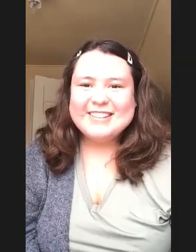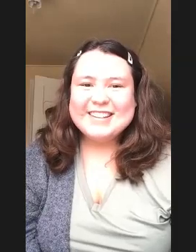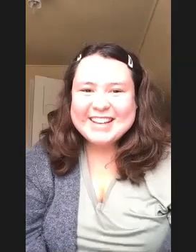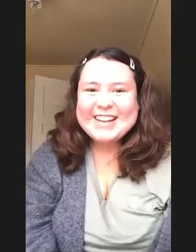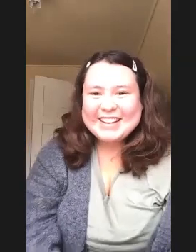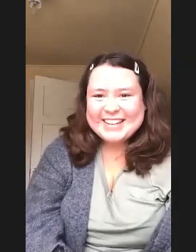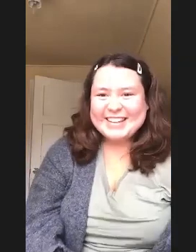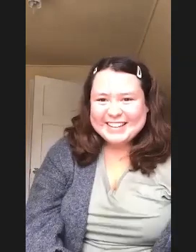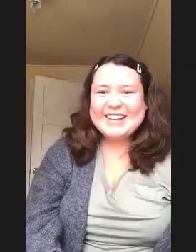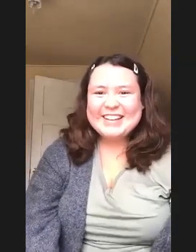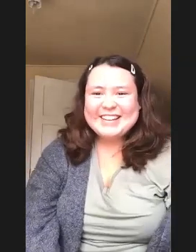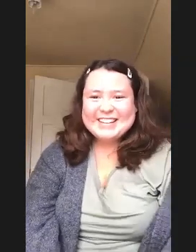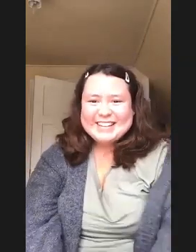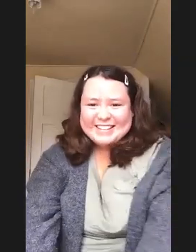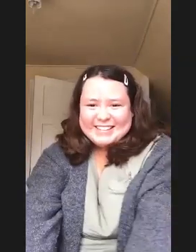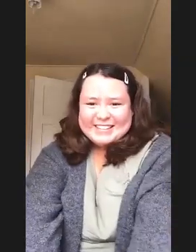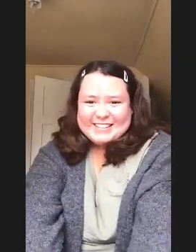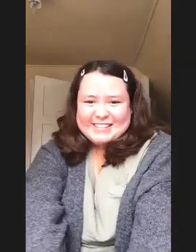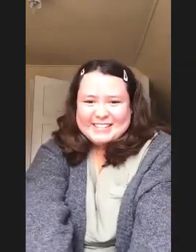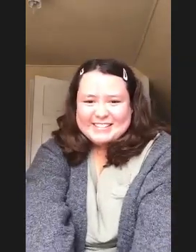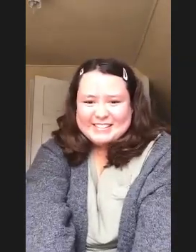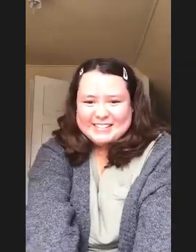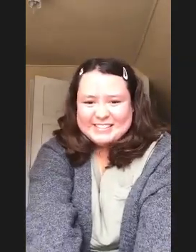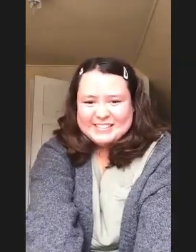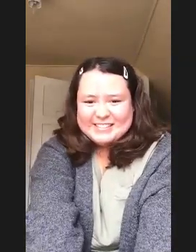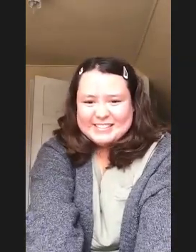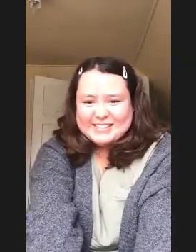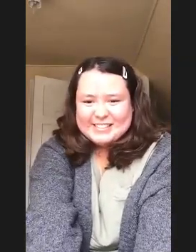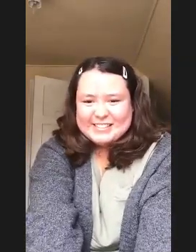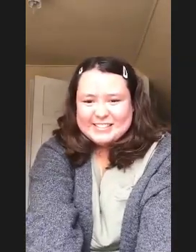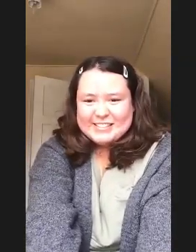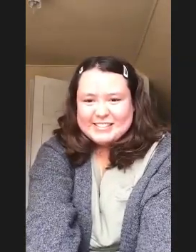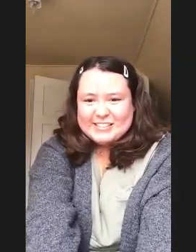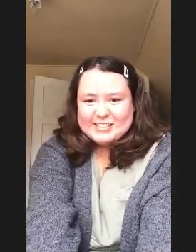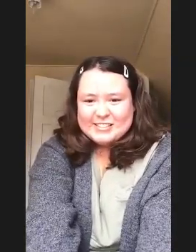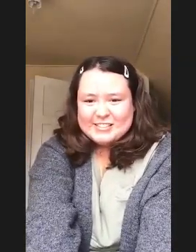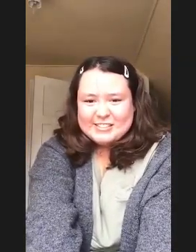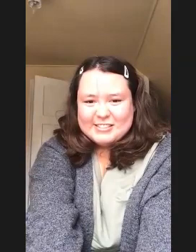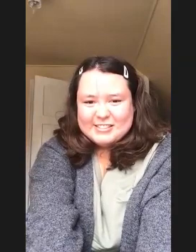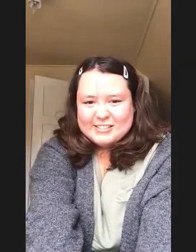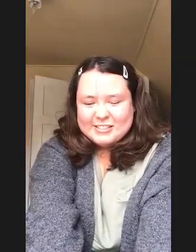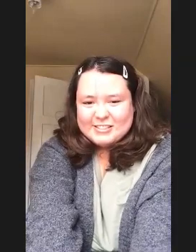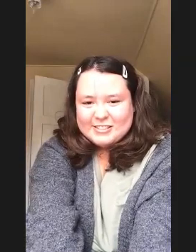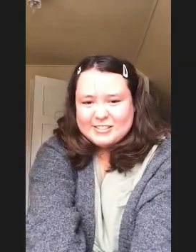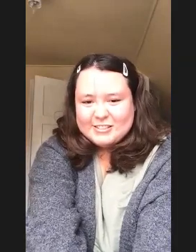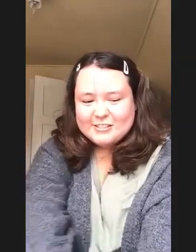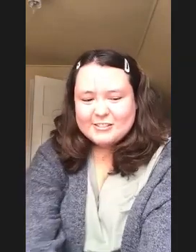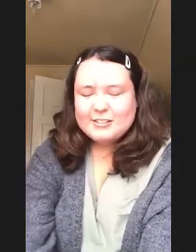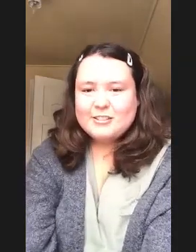on. Yeah. My cousin. Very cool. Um, I